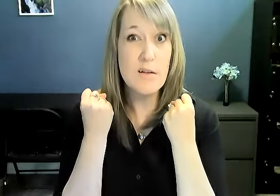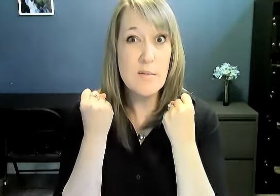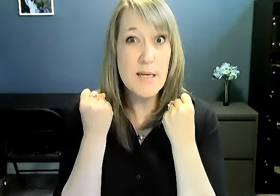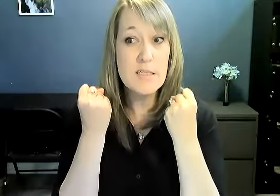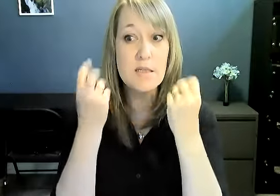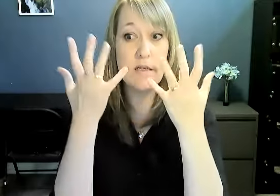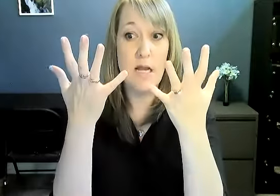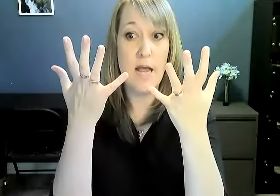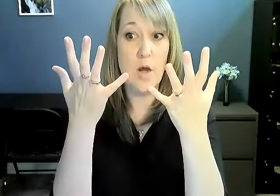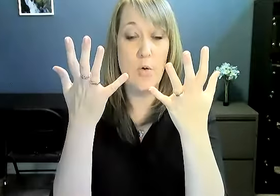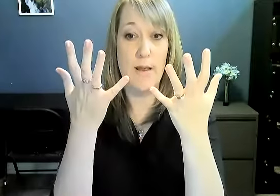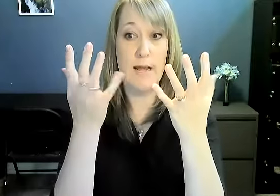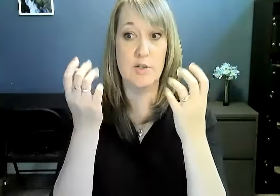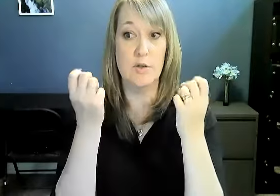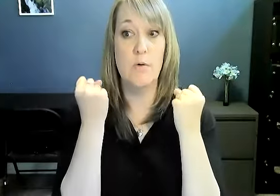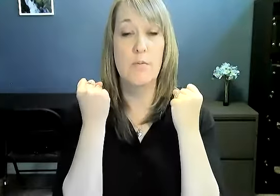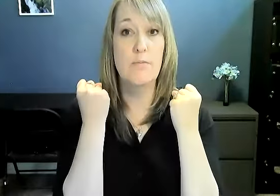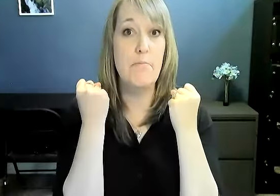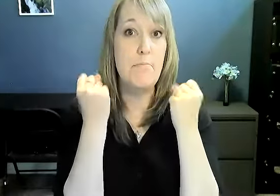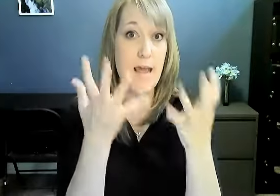little bit and open as you go. Many.